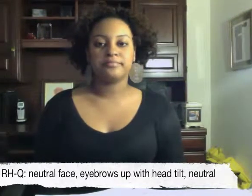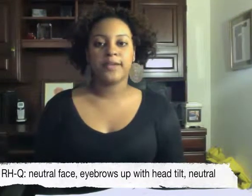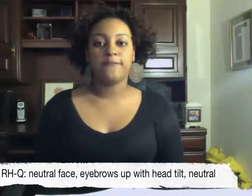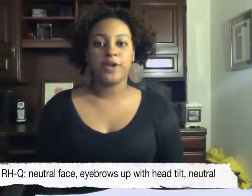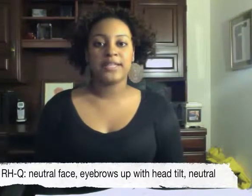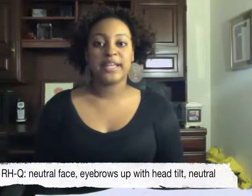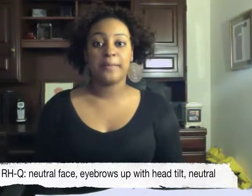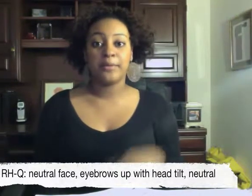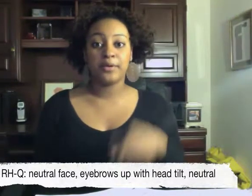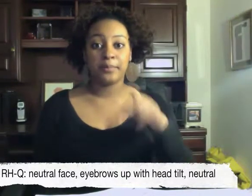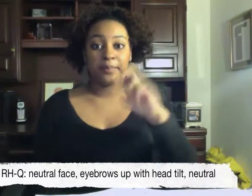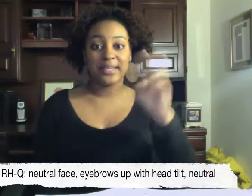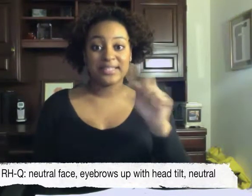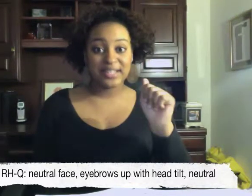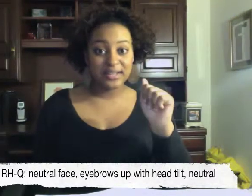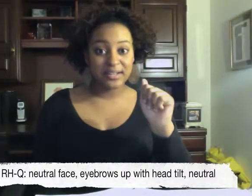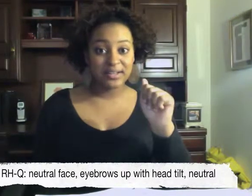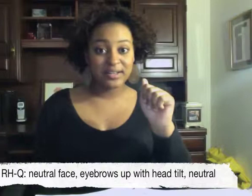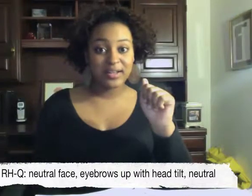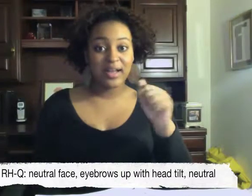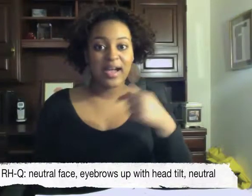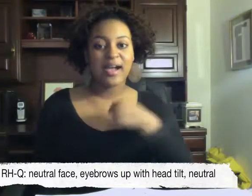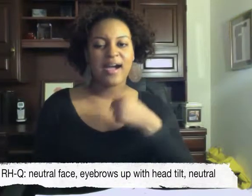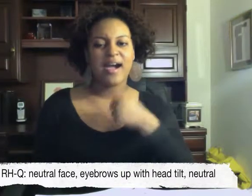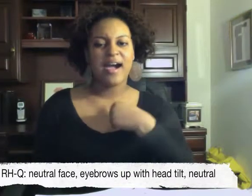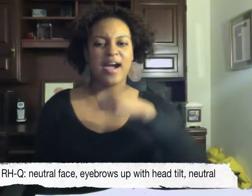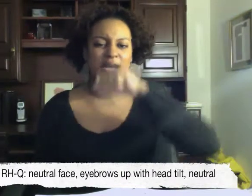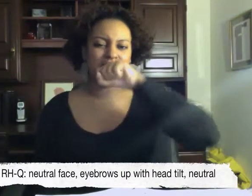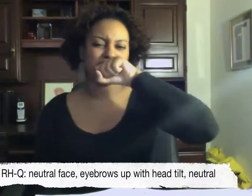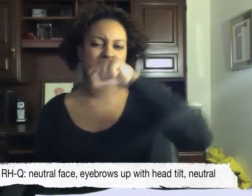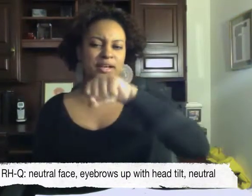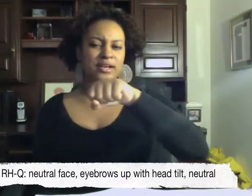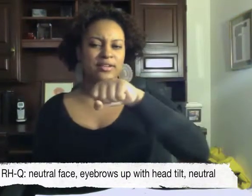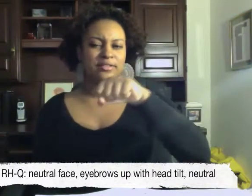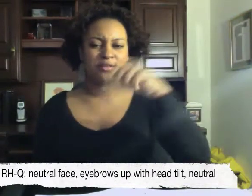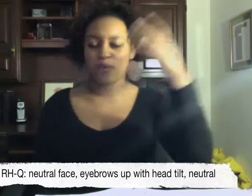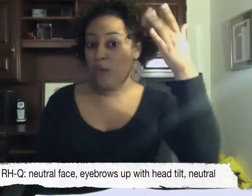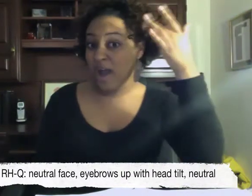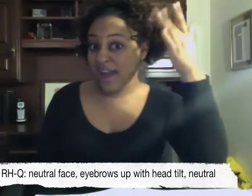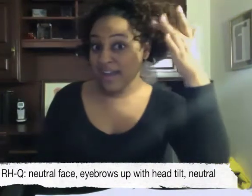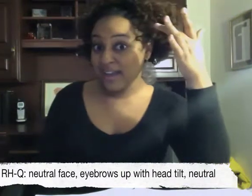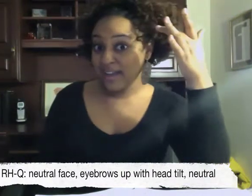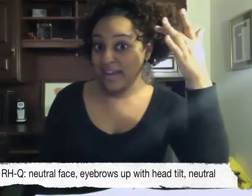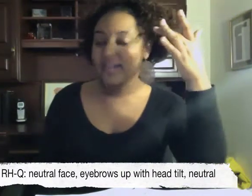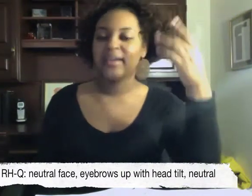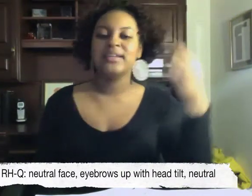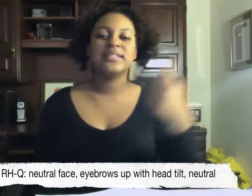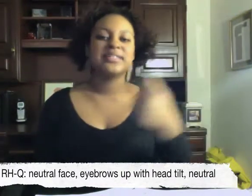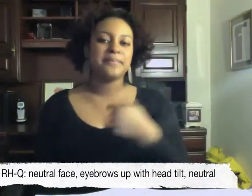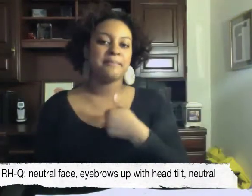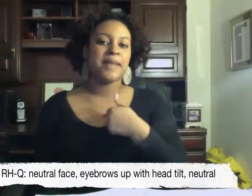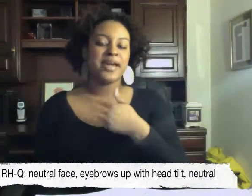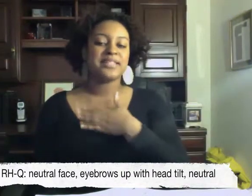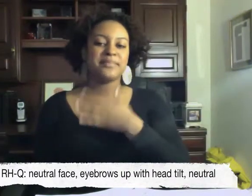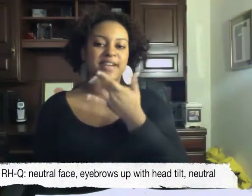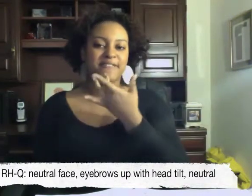For example, pizza, I love. Why? It's my